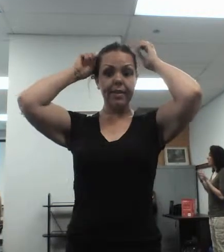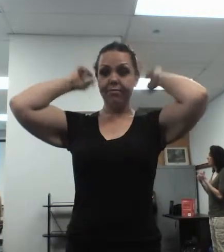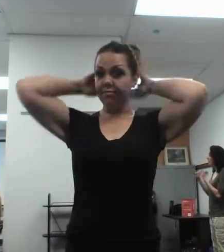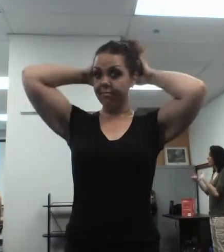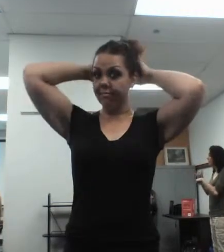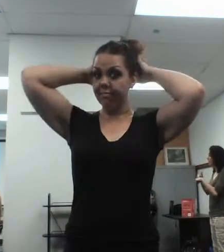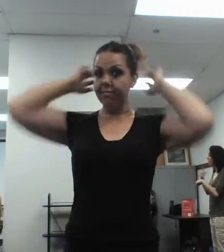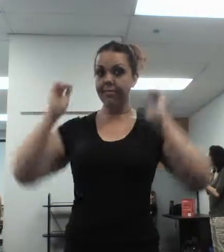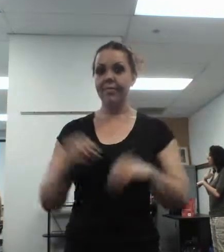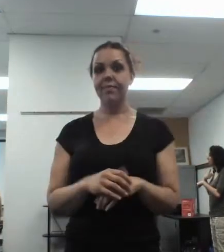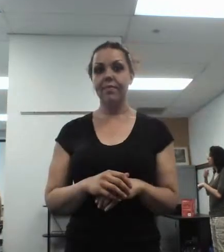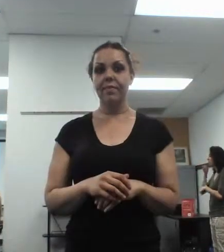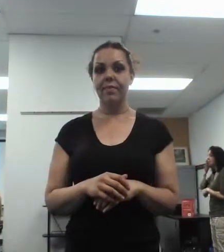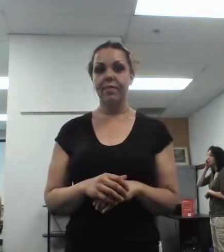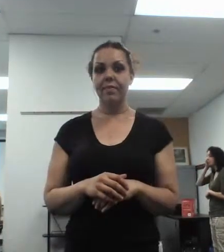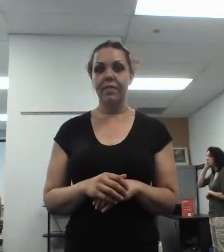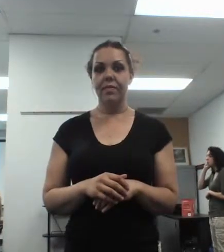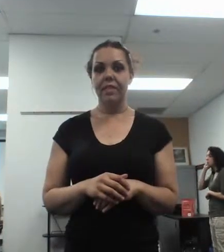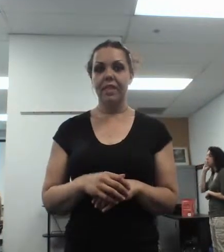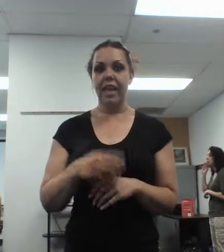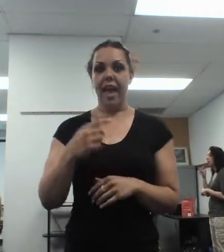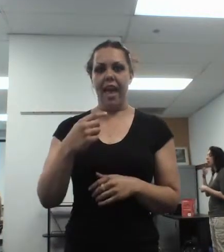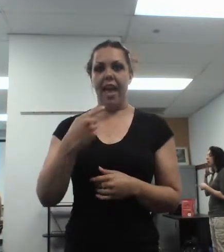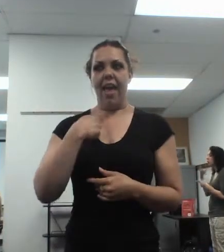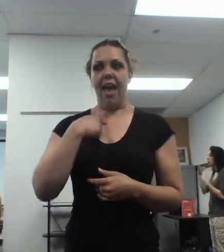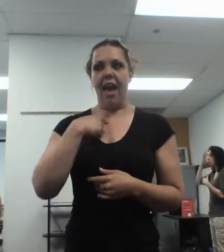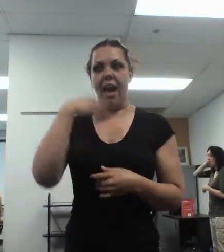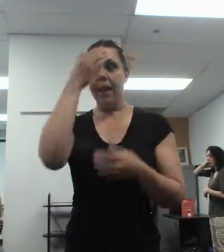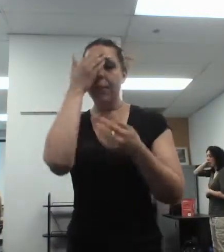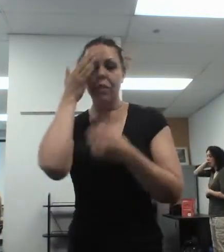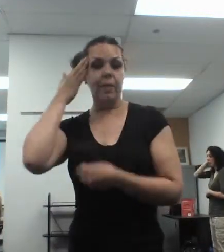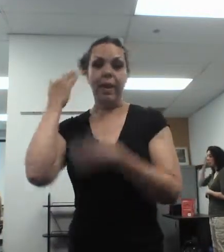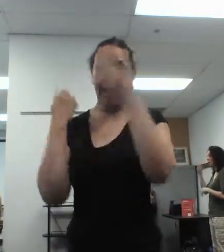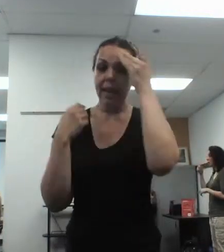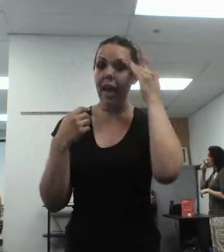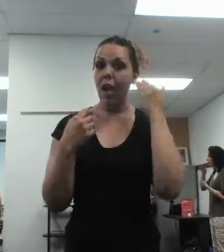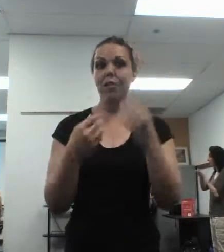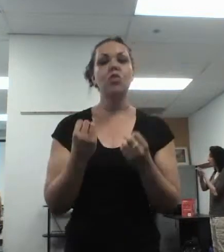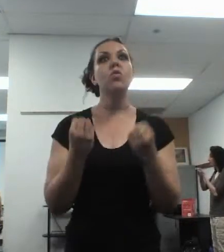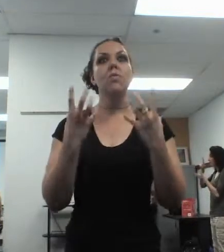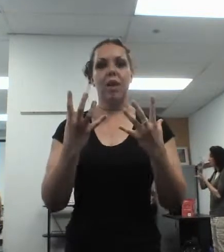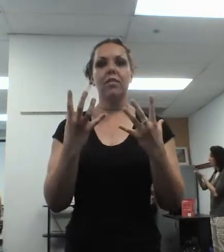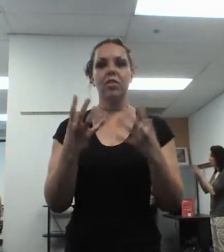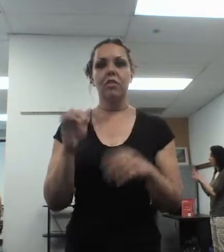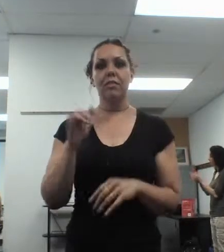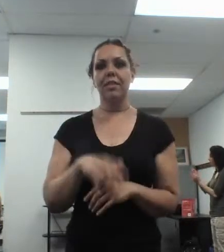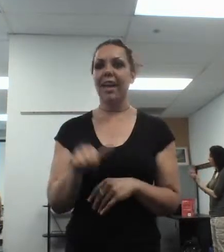time. I pushed the hair out of my eyes too many times. It was distracting. I'll give myself a 3. Does that make sense?